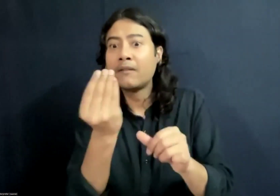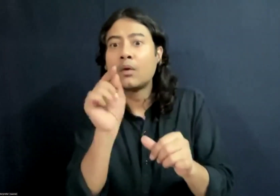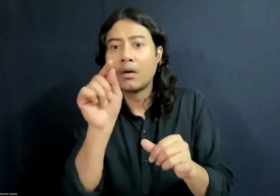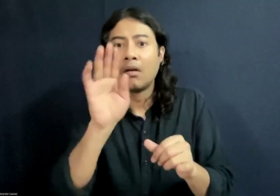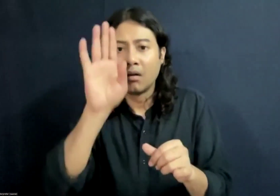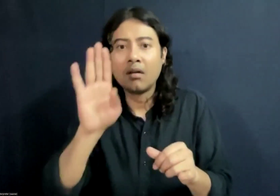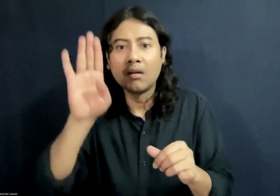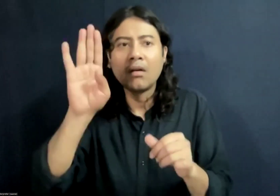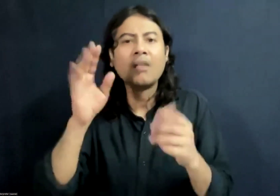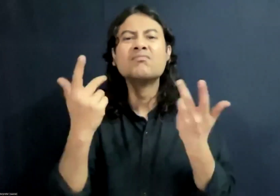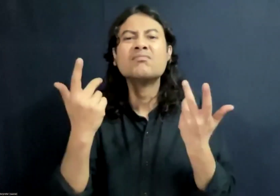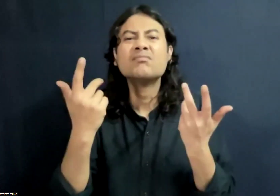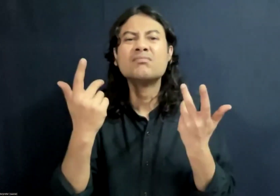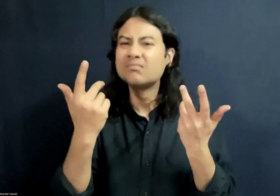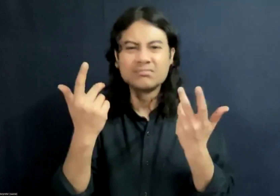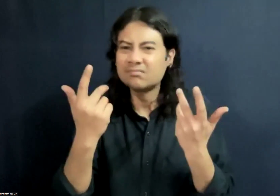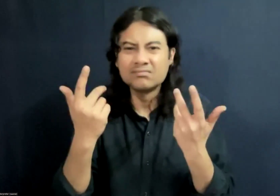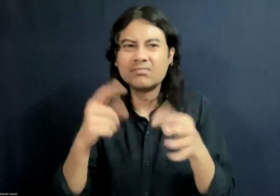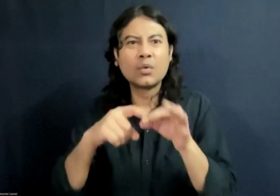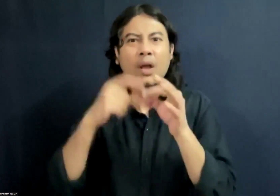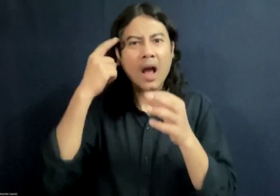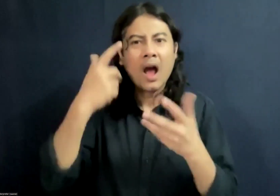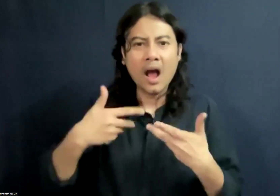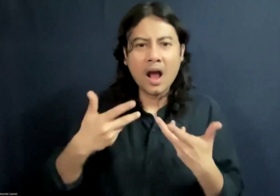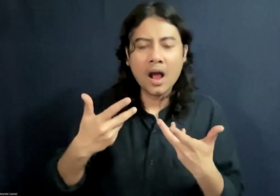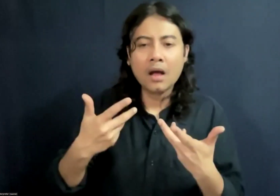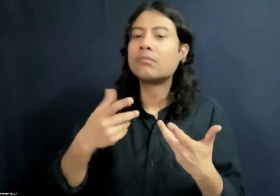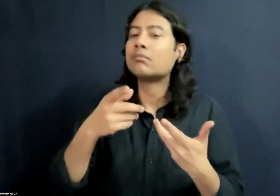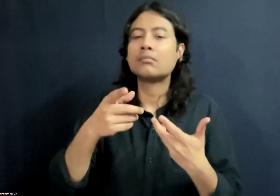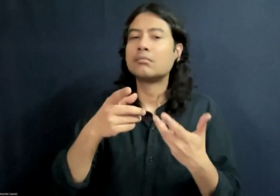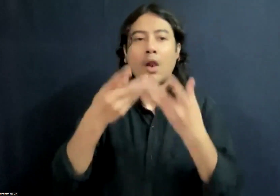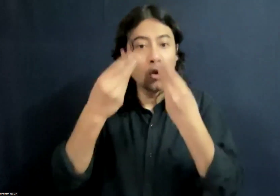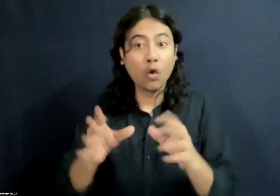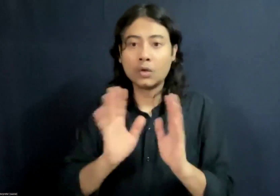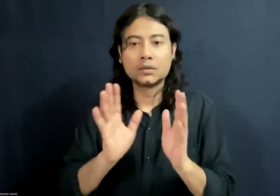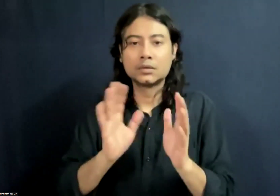and keep them, and we will play them in the next class.